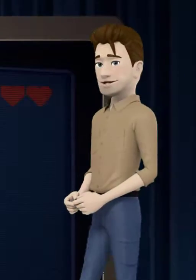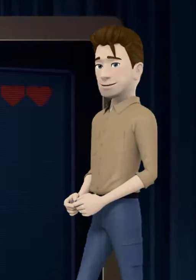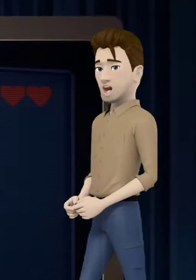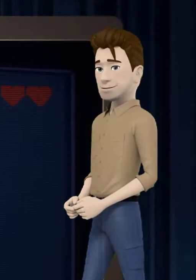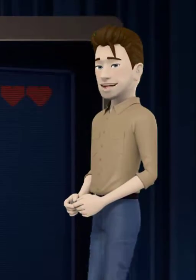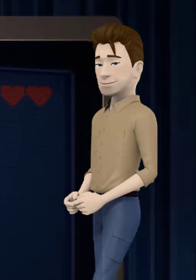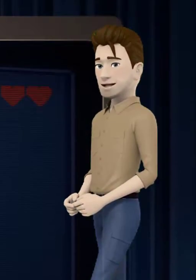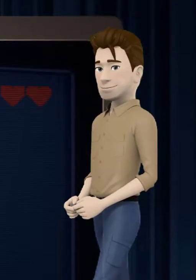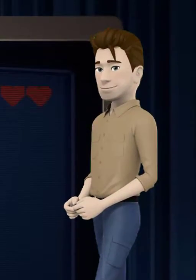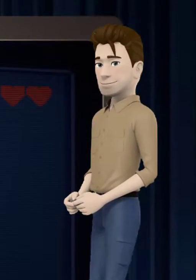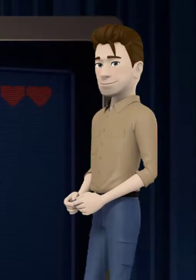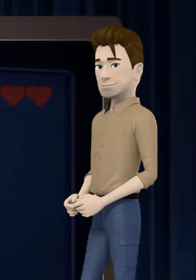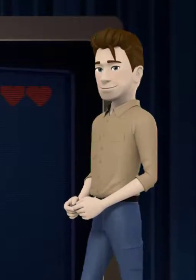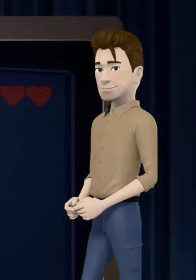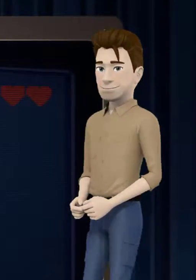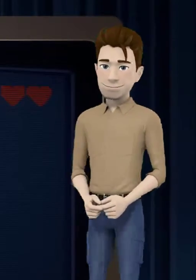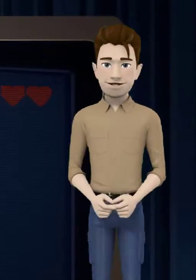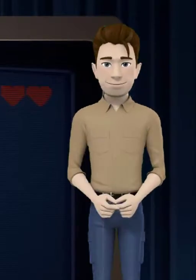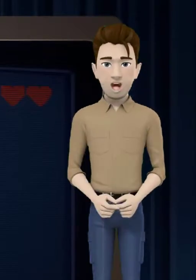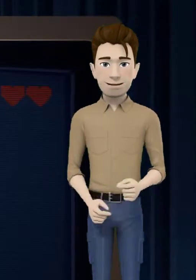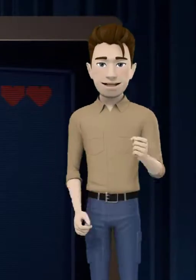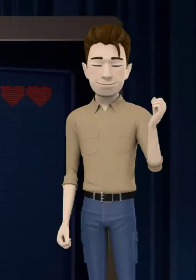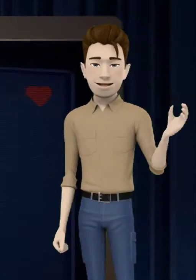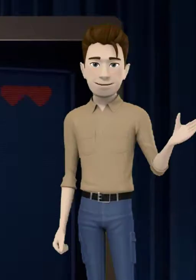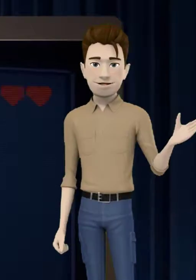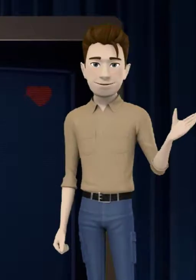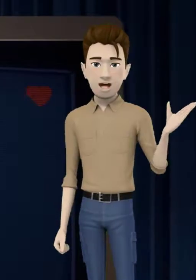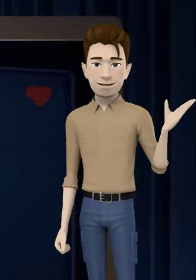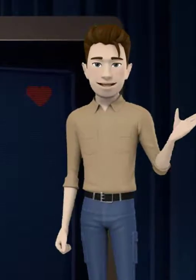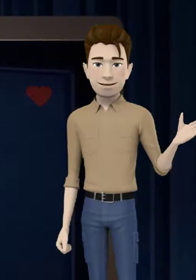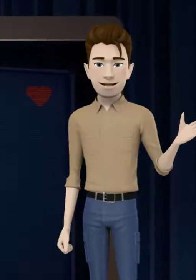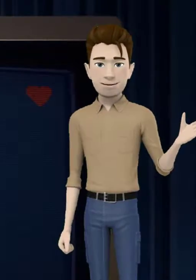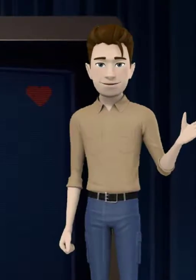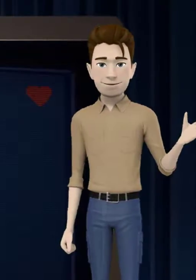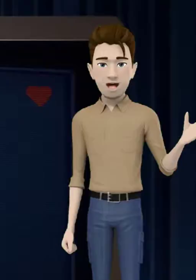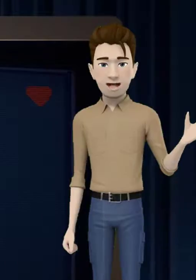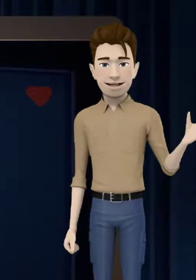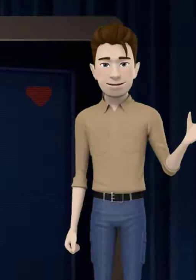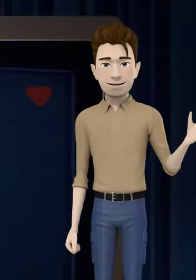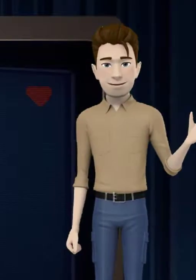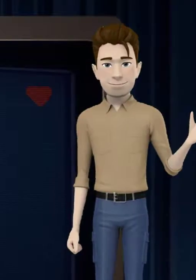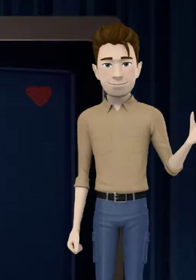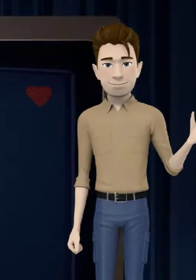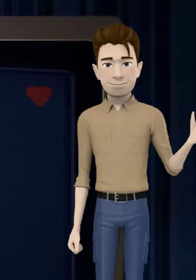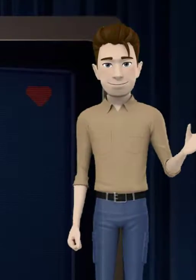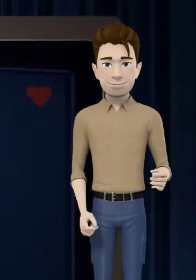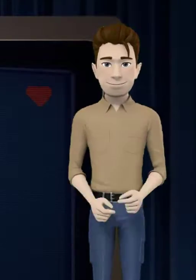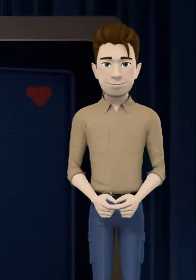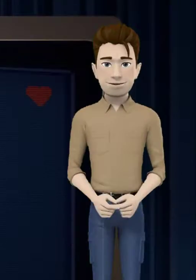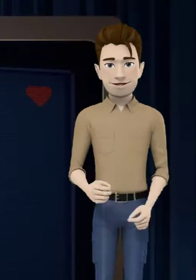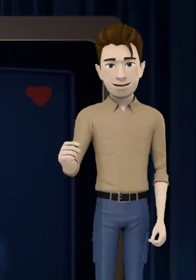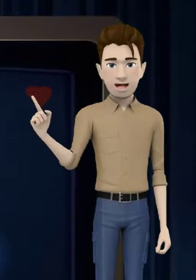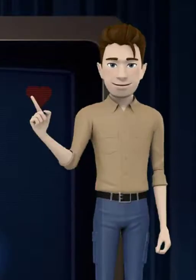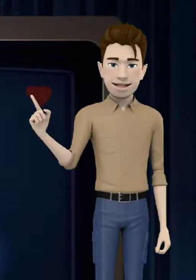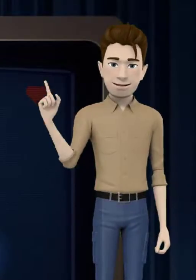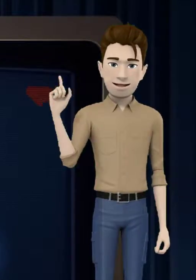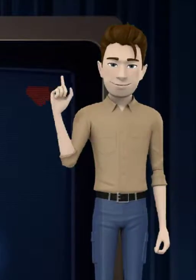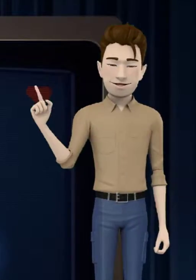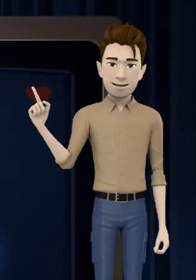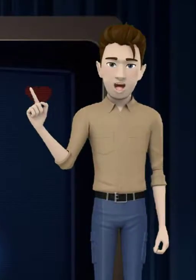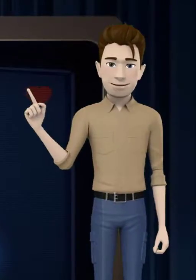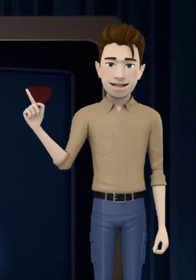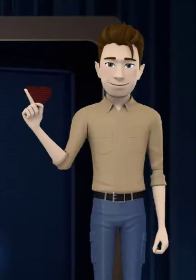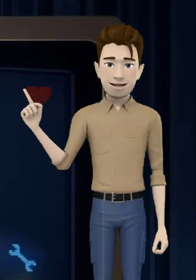In well-meaning attempts to boost our confidence ahead of challenging moments, people often try to draw our attention to our strengths,